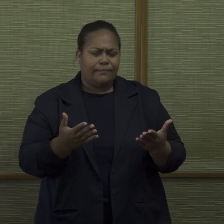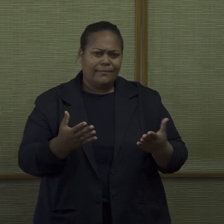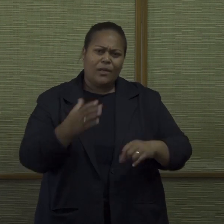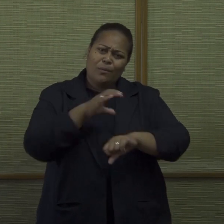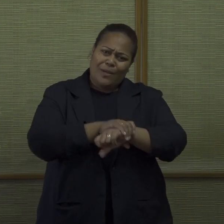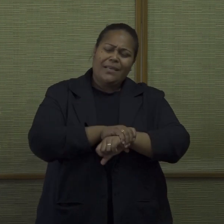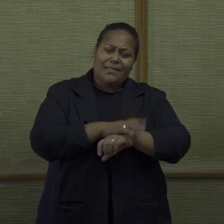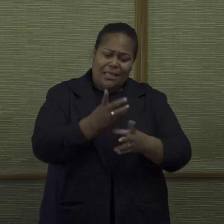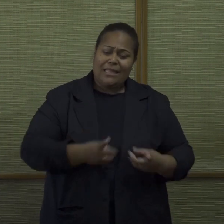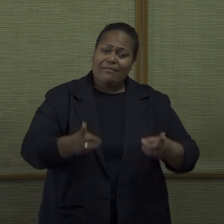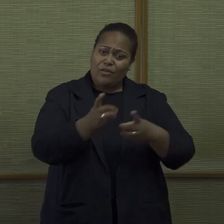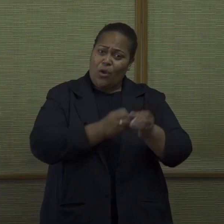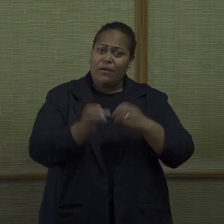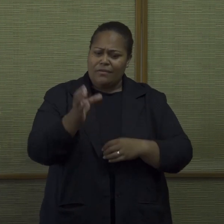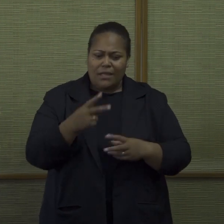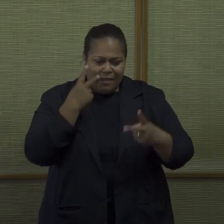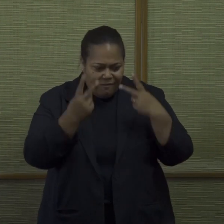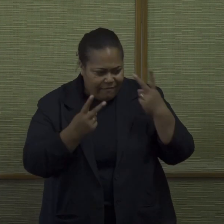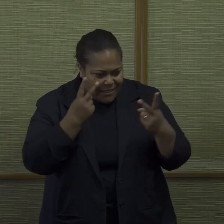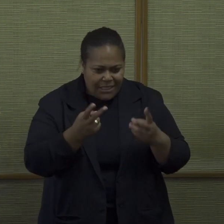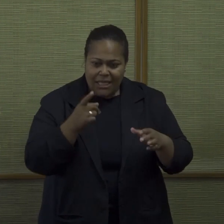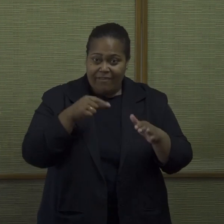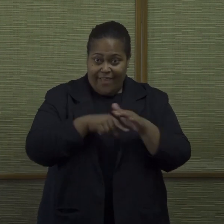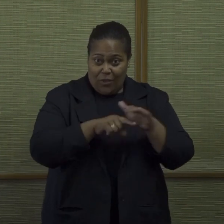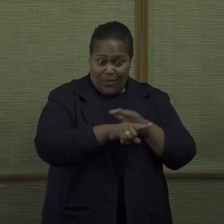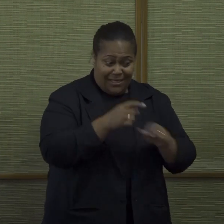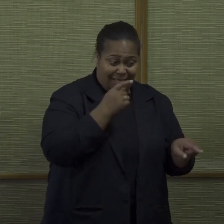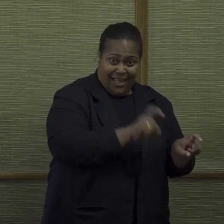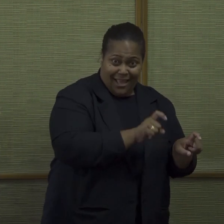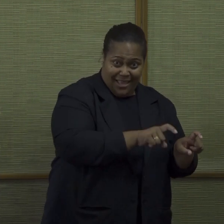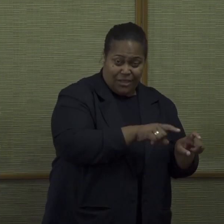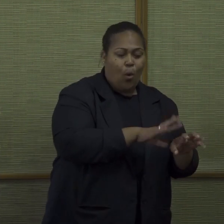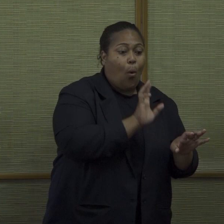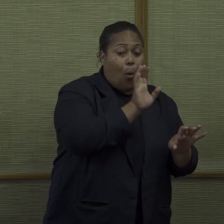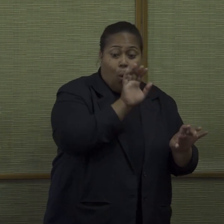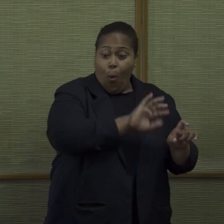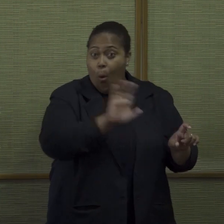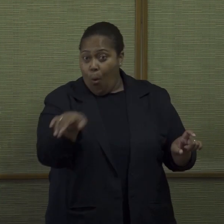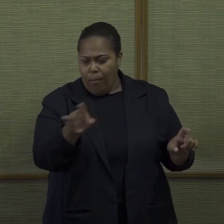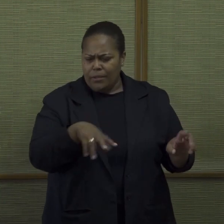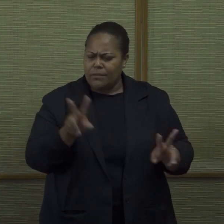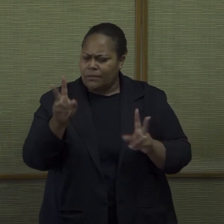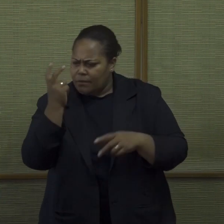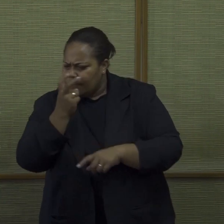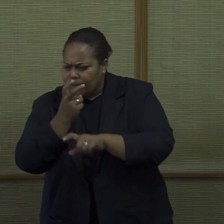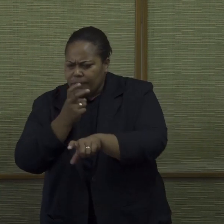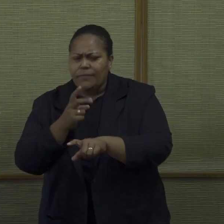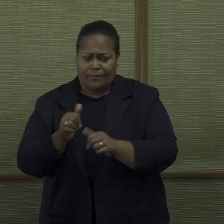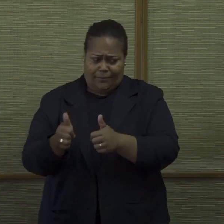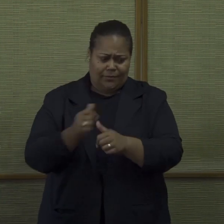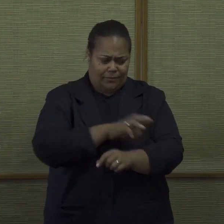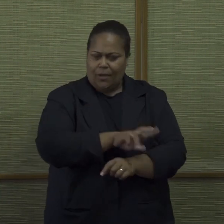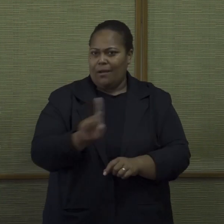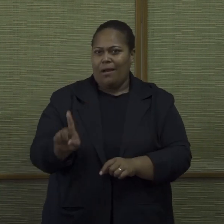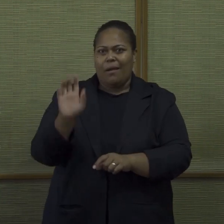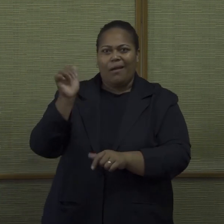divisional officers are visiting the evacuees' home just to ensure that it's safe for them to return. And I encourage evacuees as well that are still